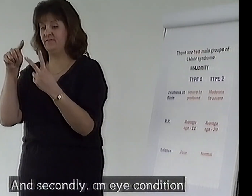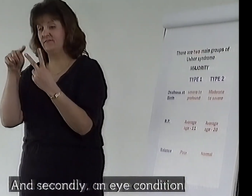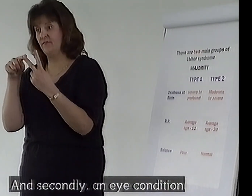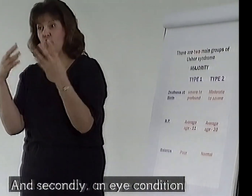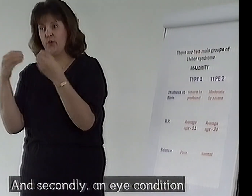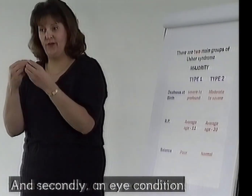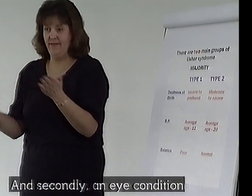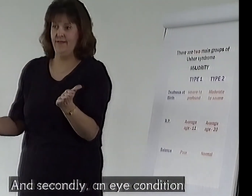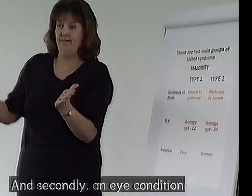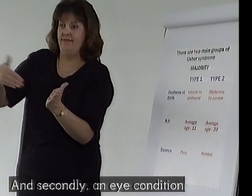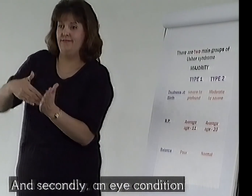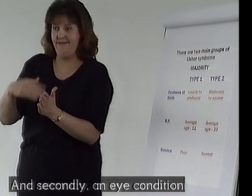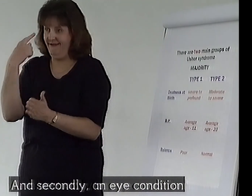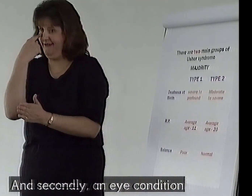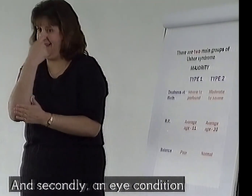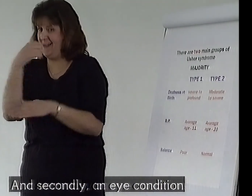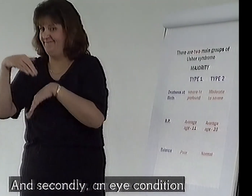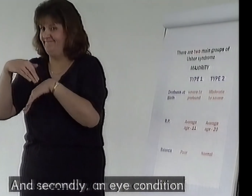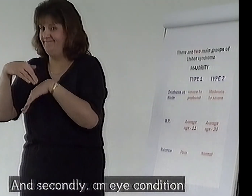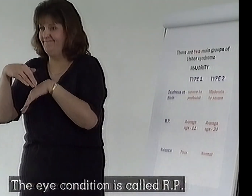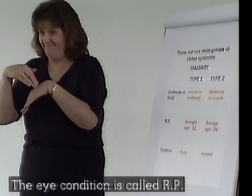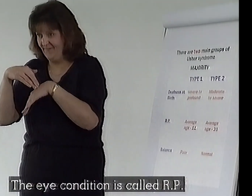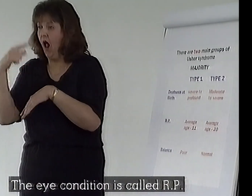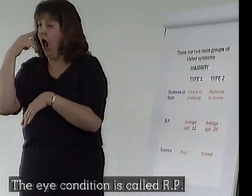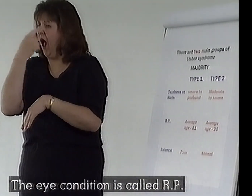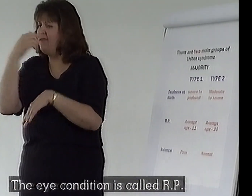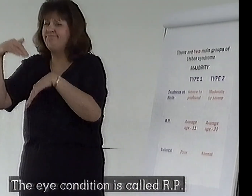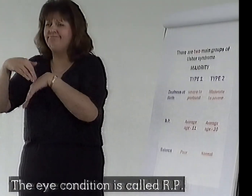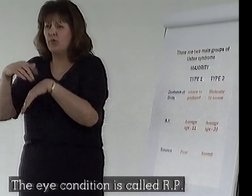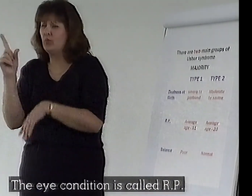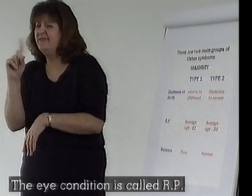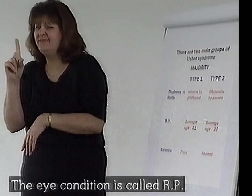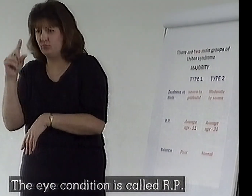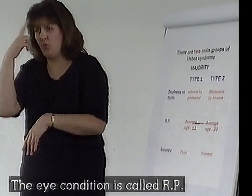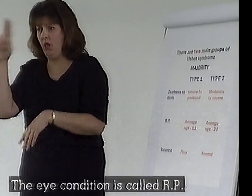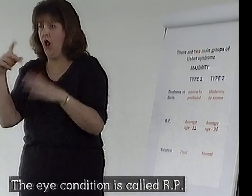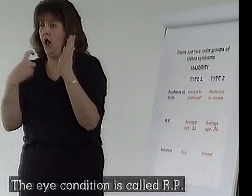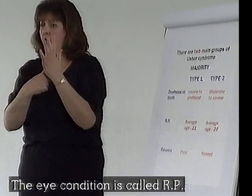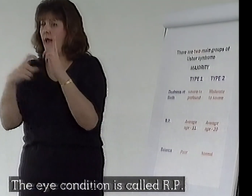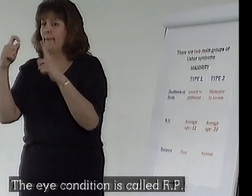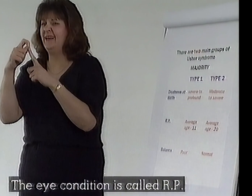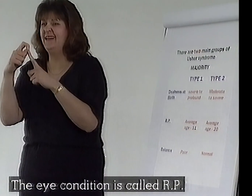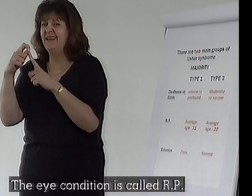and secondly, an eye condition. The second of these, the eye condition, is called RP.